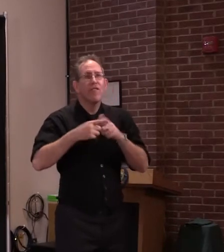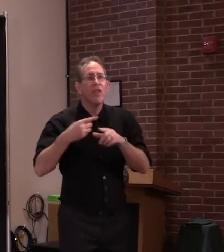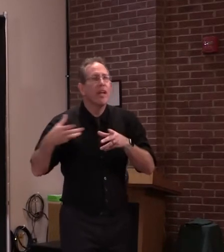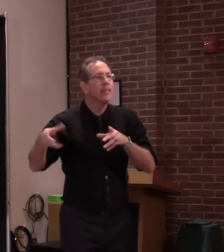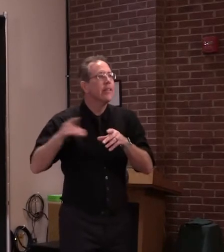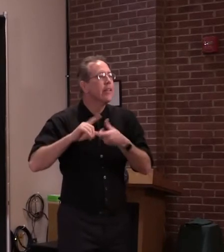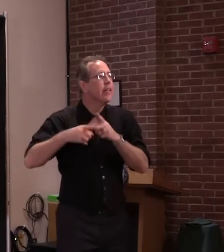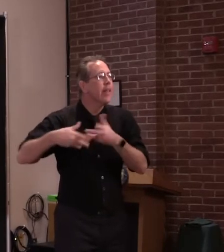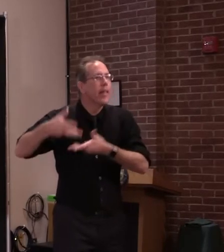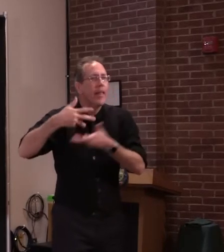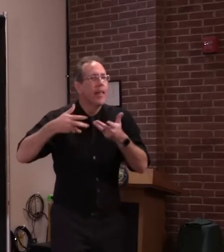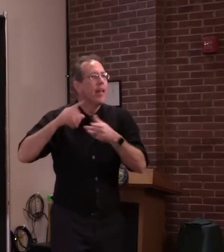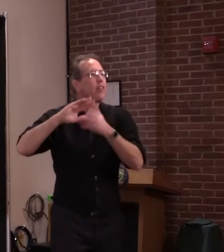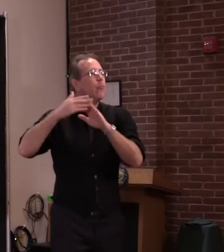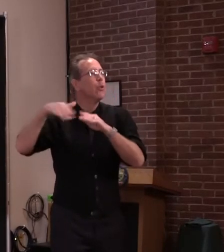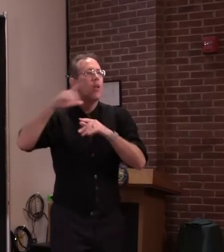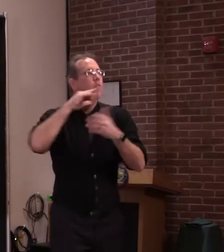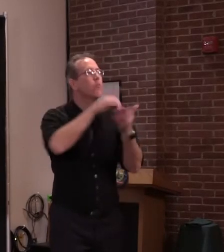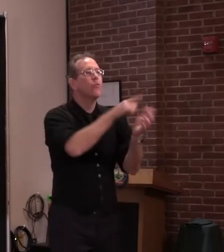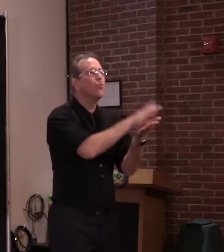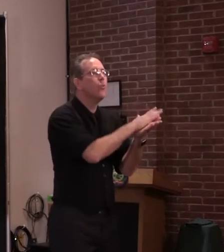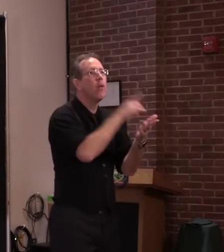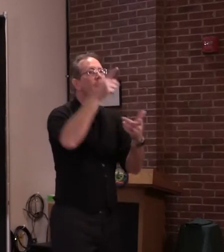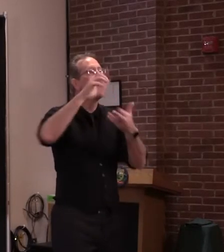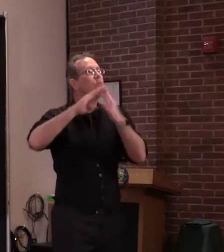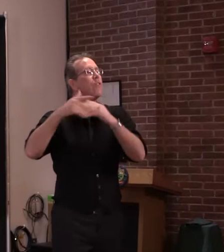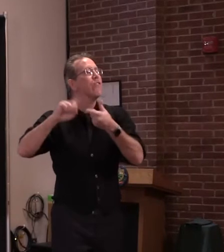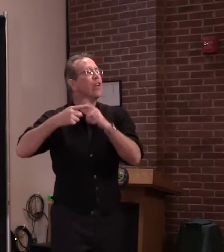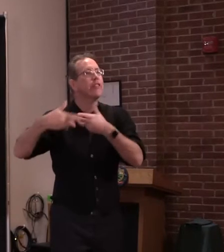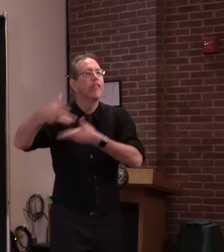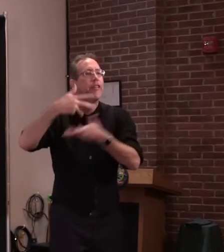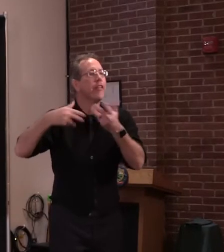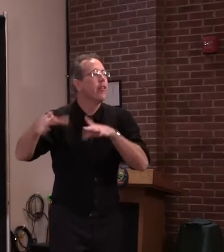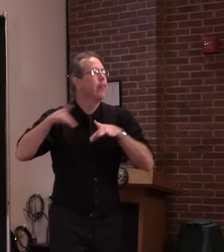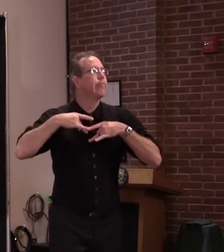for them to even know. So they need to be informed by their